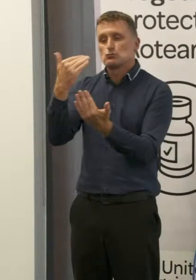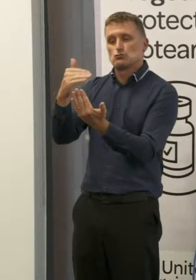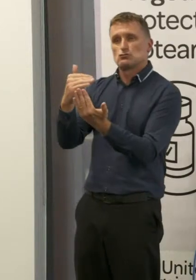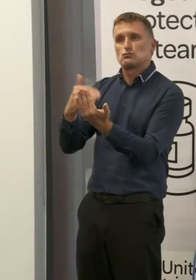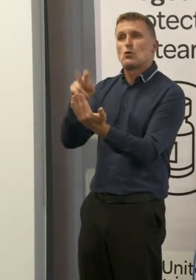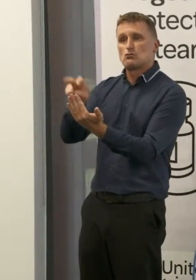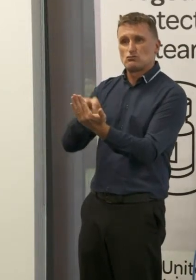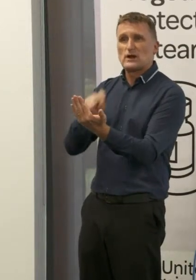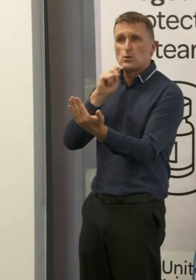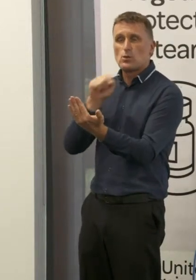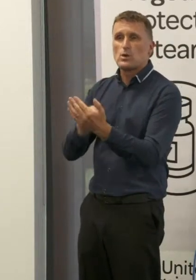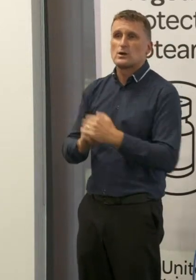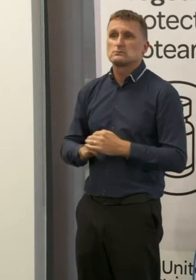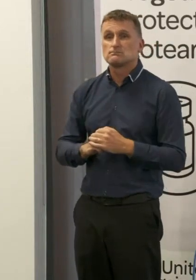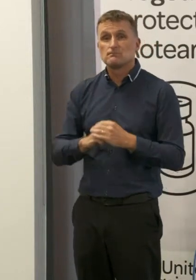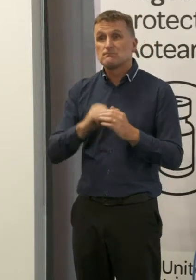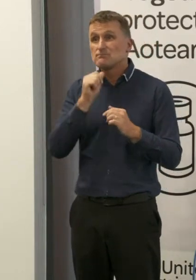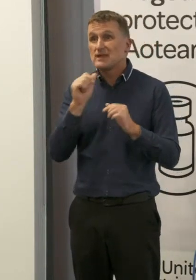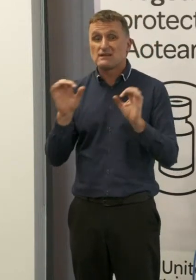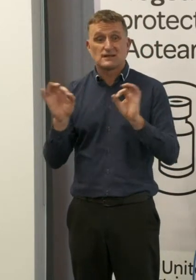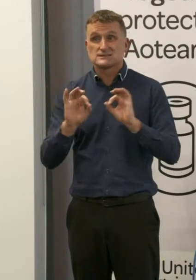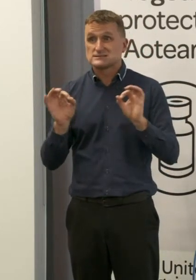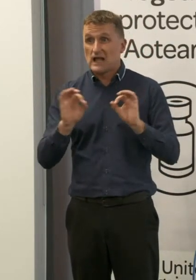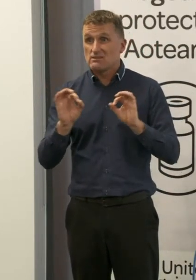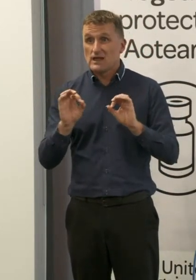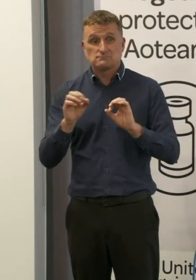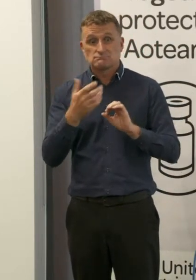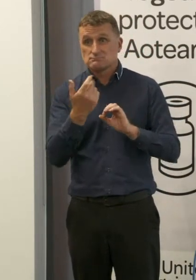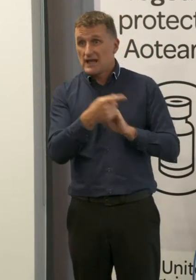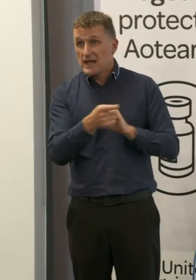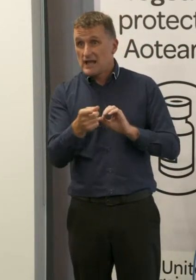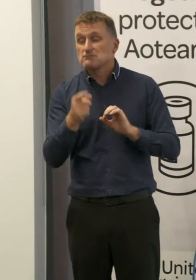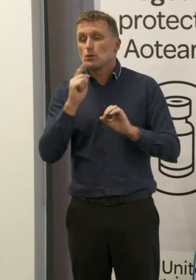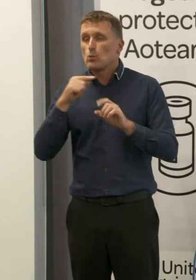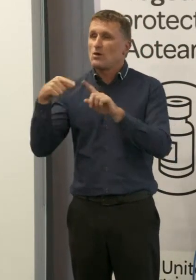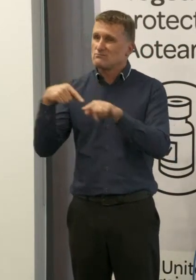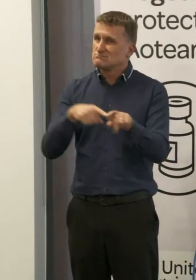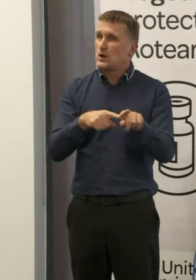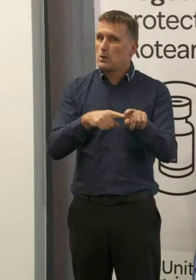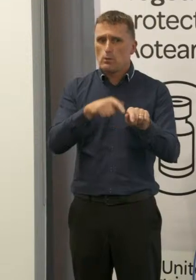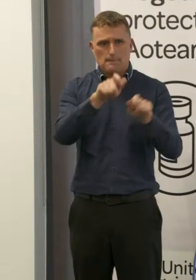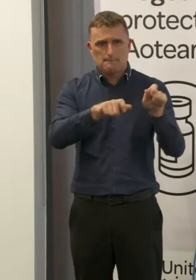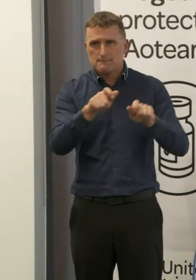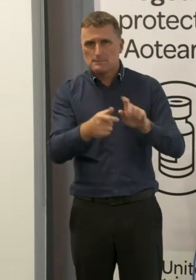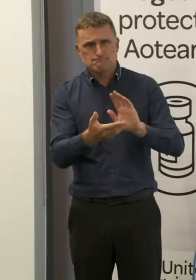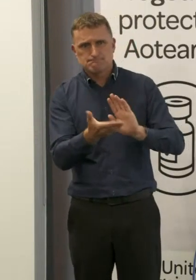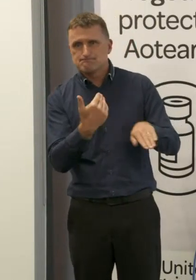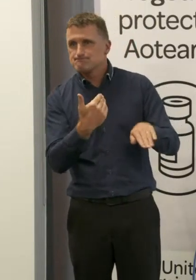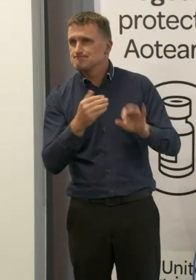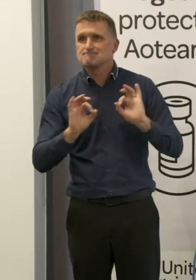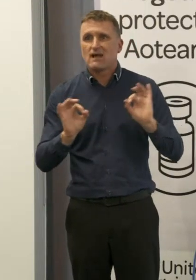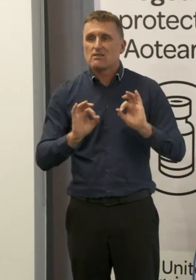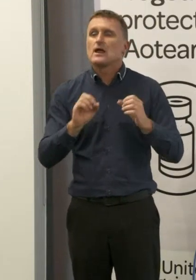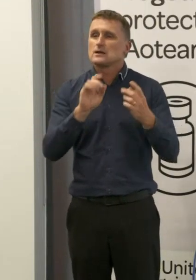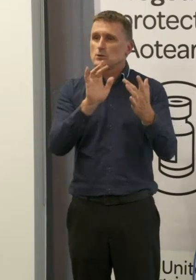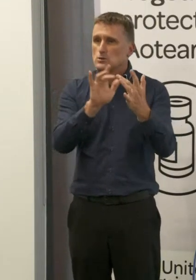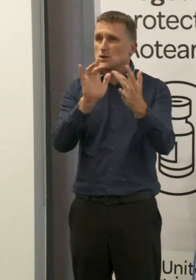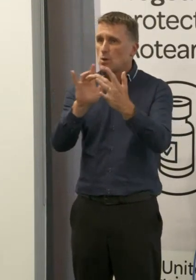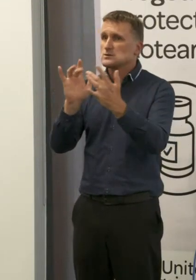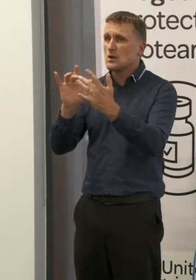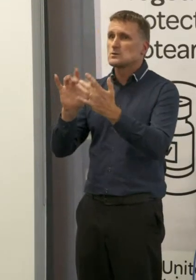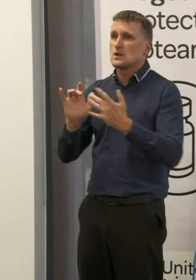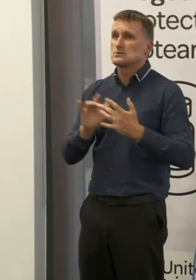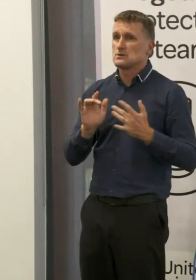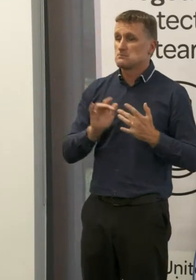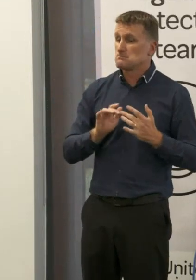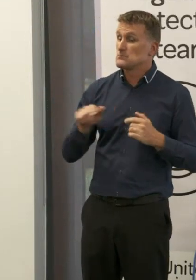that assessment, they will then follow that up by any means necessary. And we already have those local coordination hubs who are